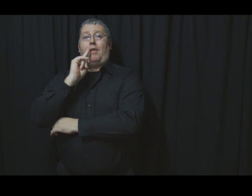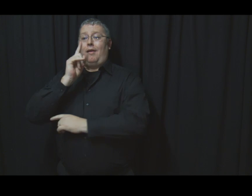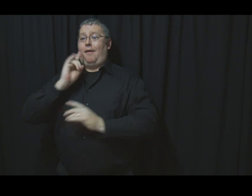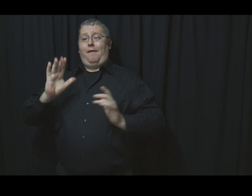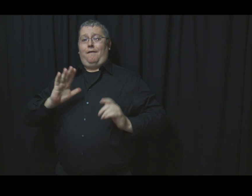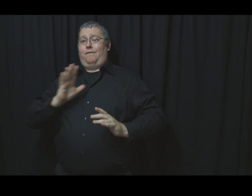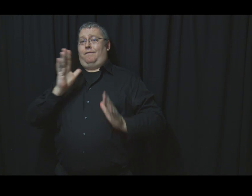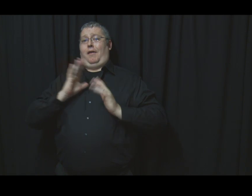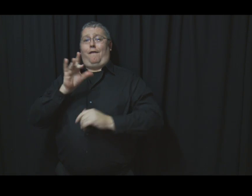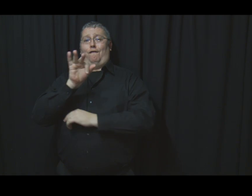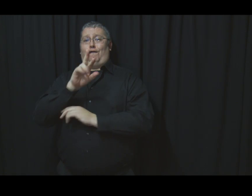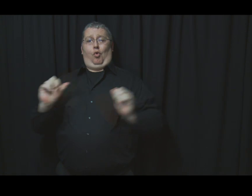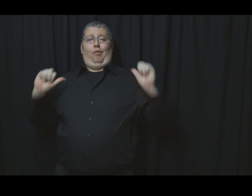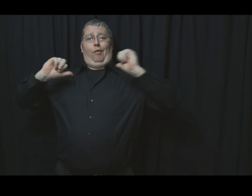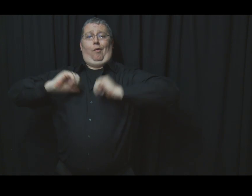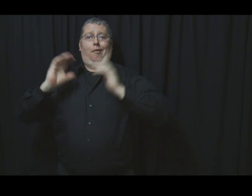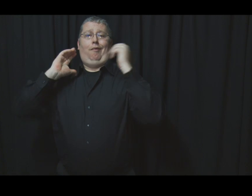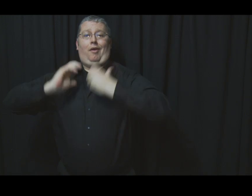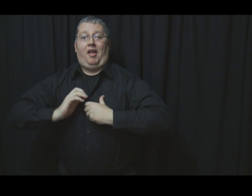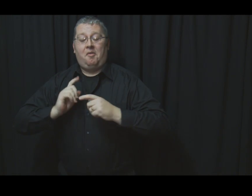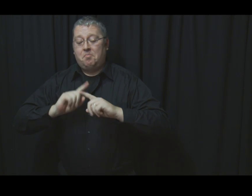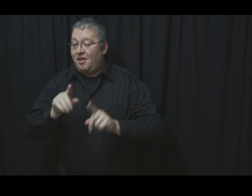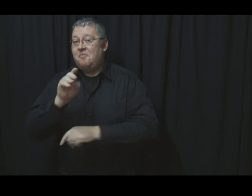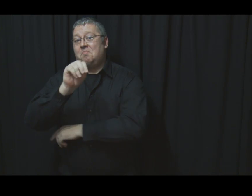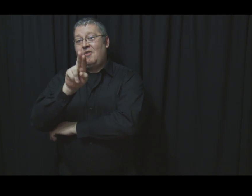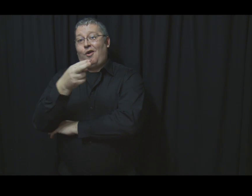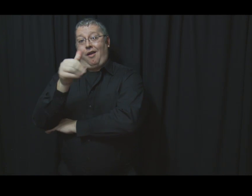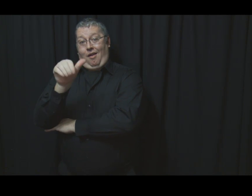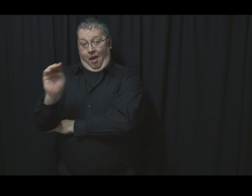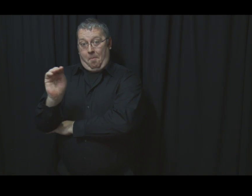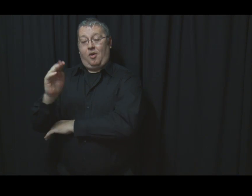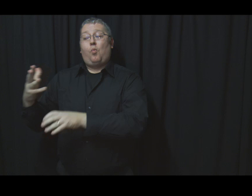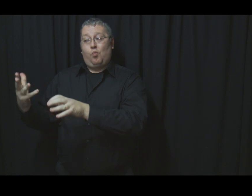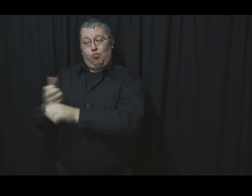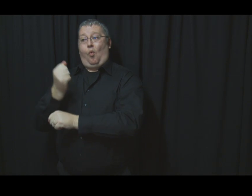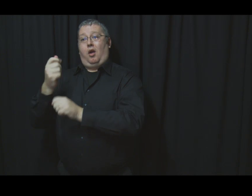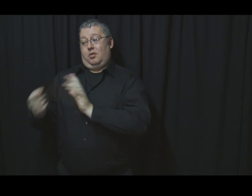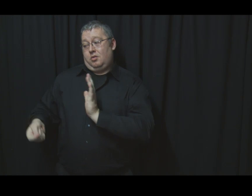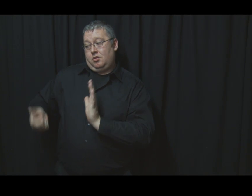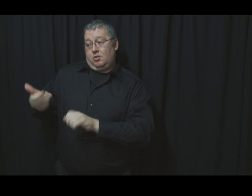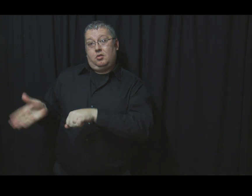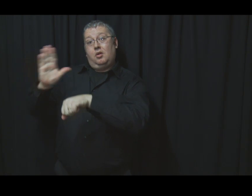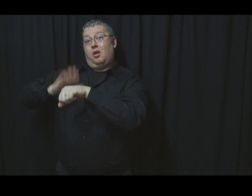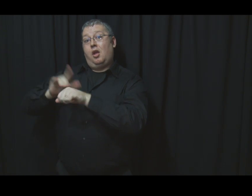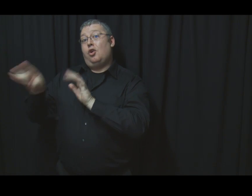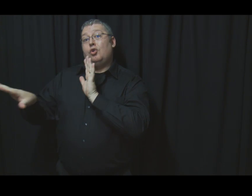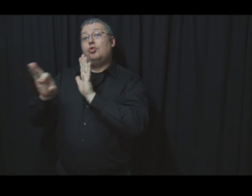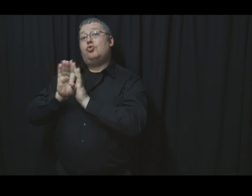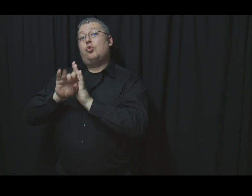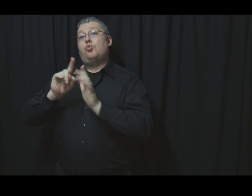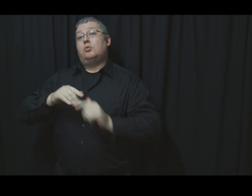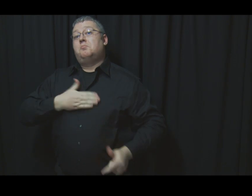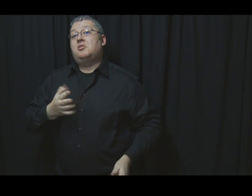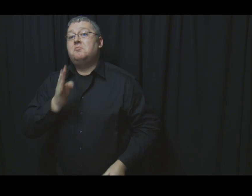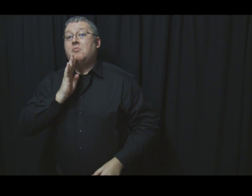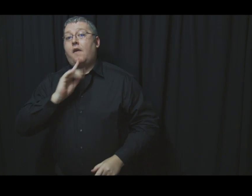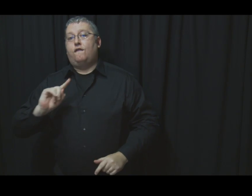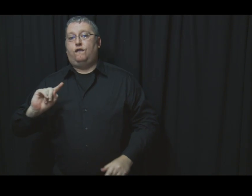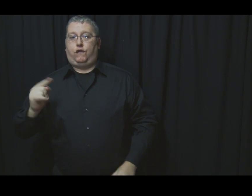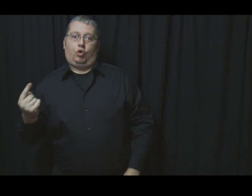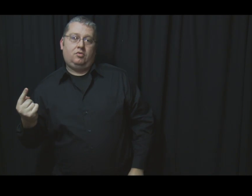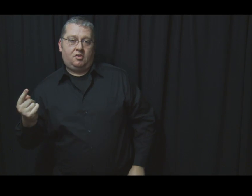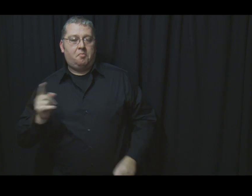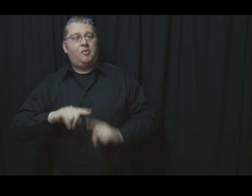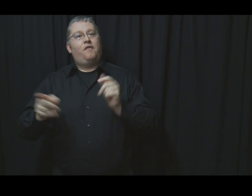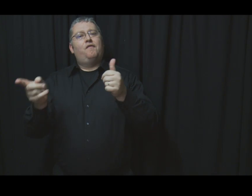very well. Mr. Ham won the coin toss, and he opted to speak first. But first, let